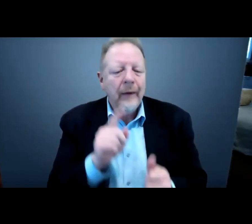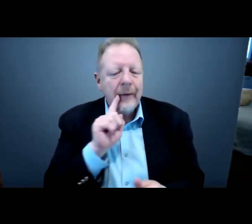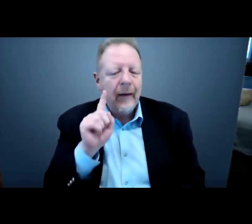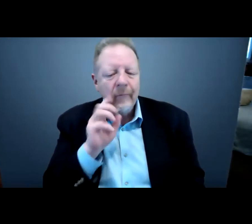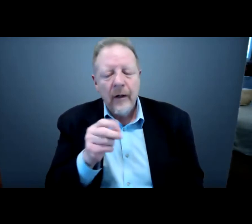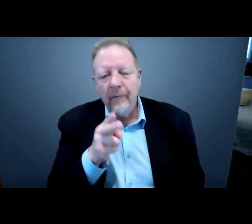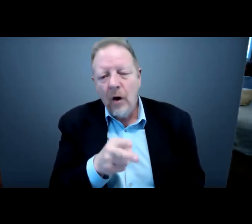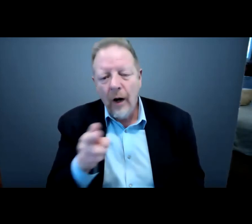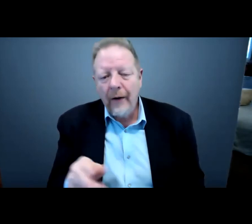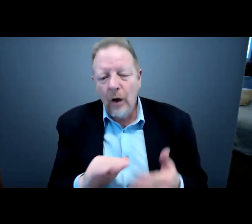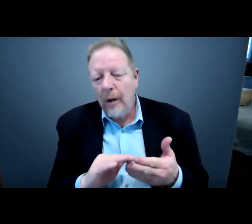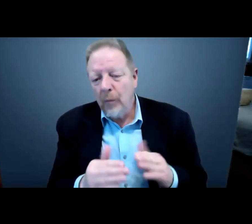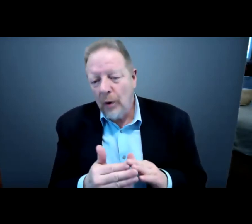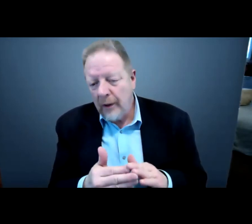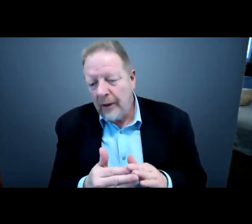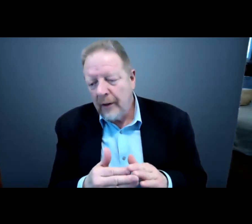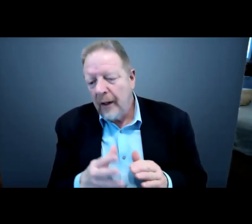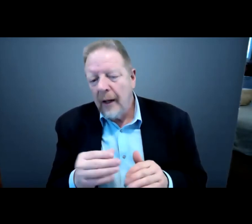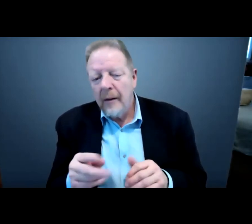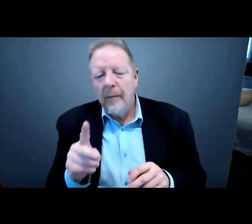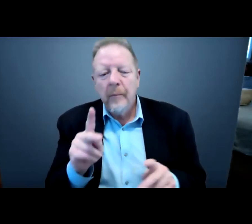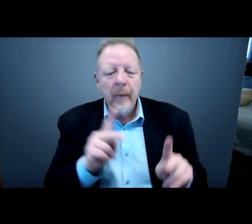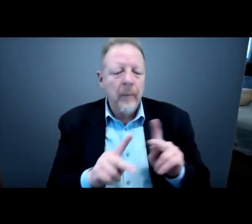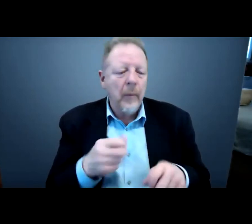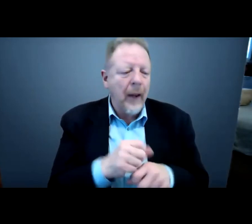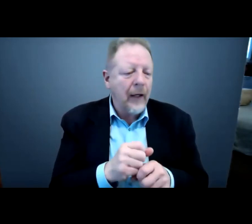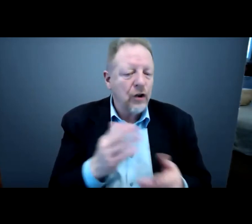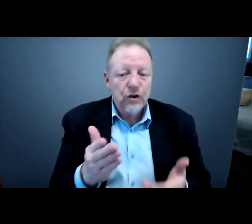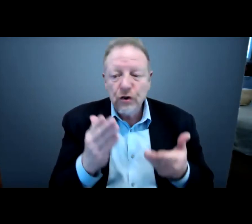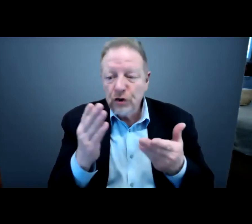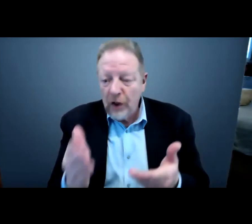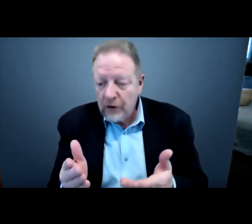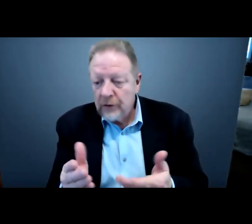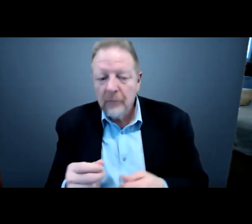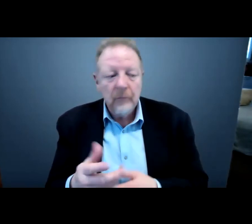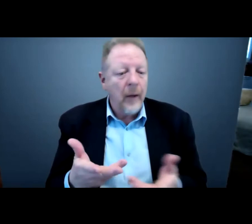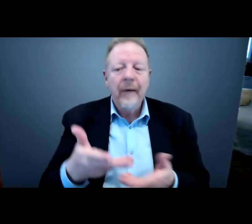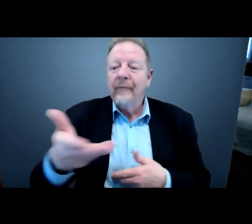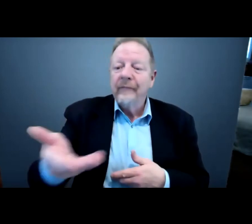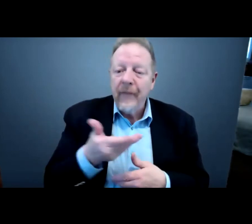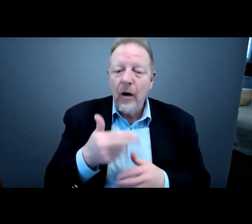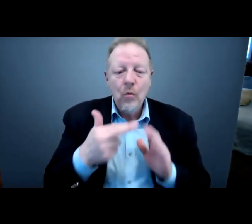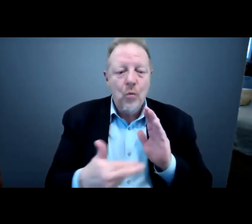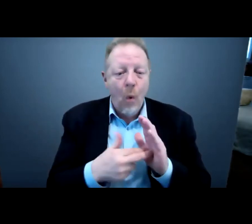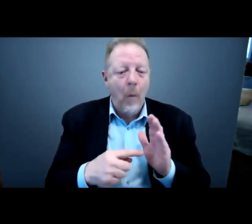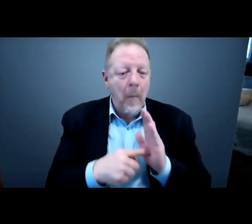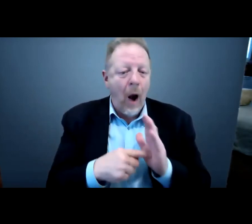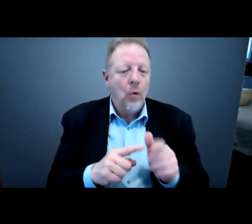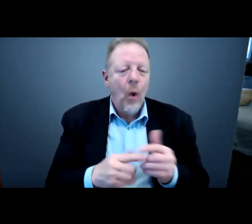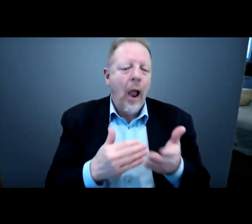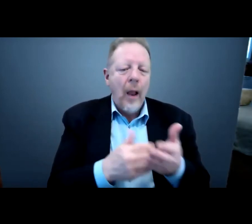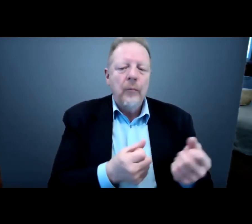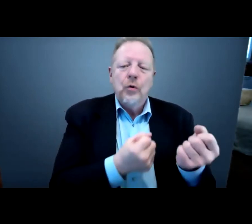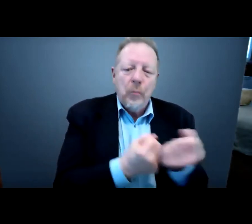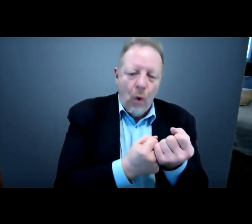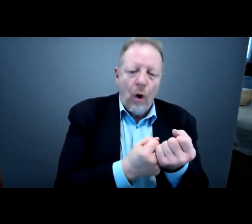hearing community, and people making suggestions, and inviting role models into that to help support